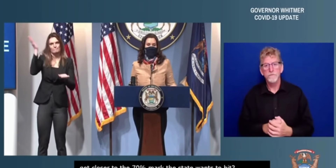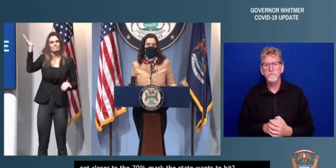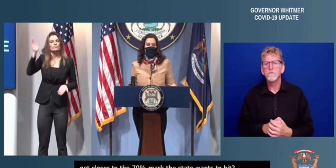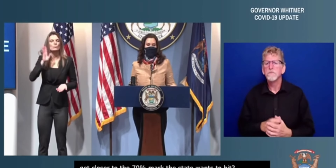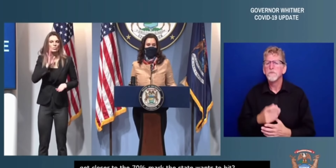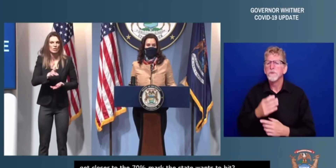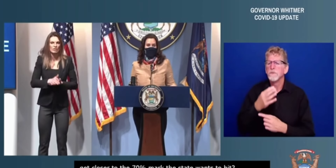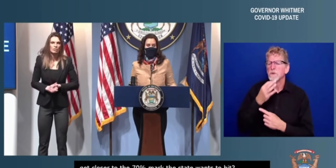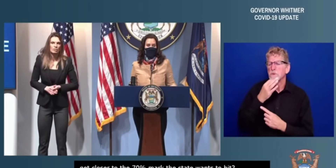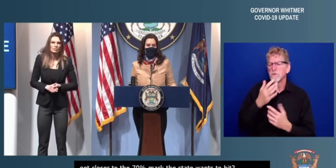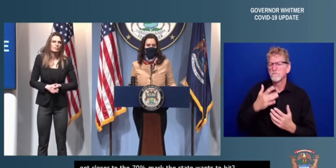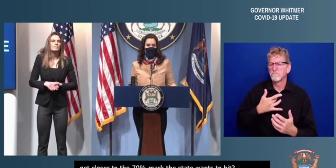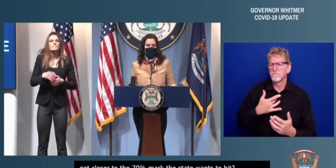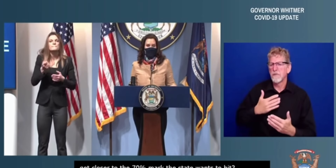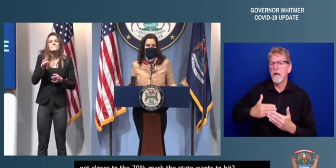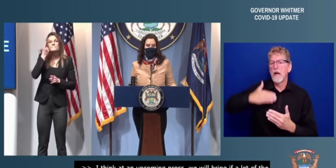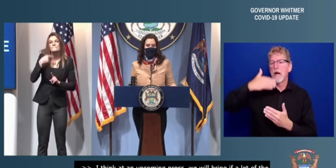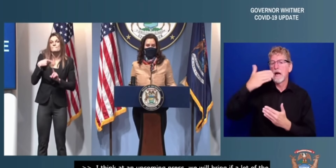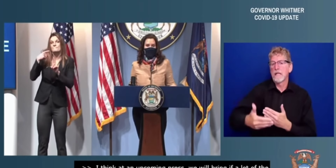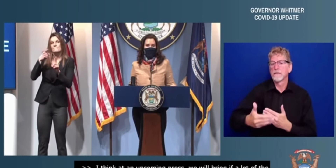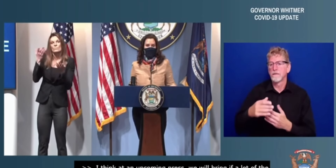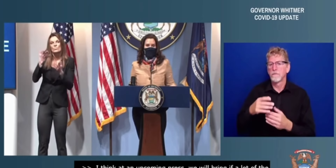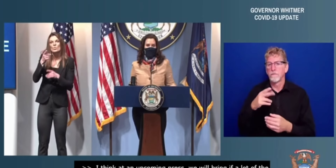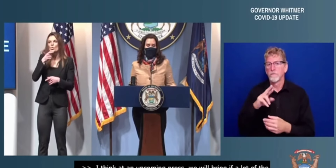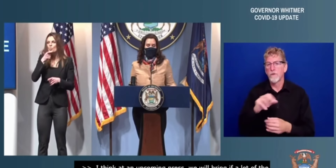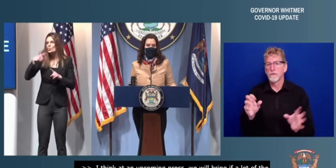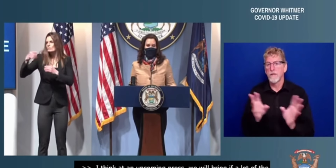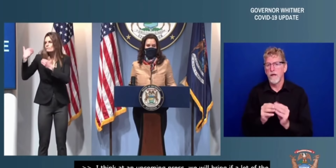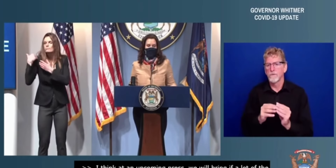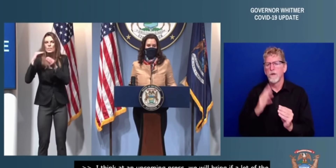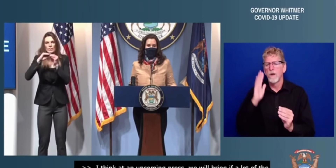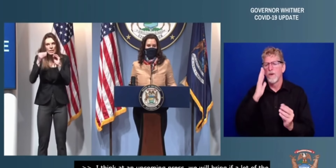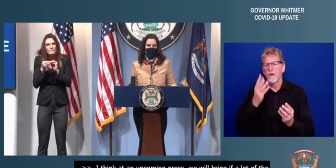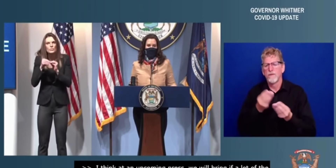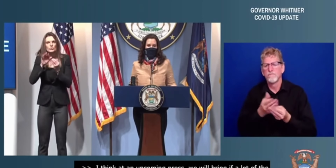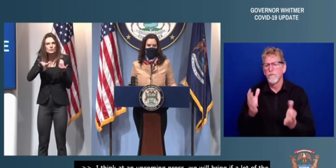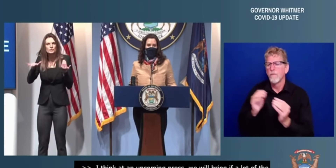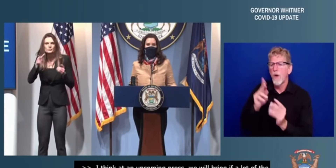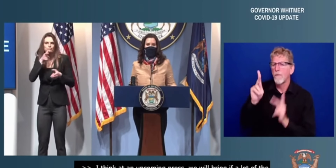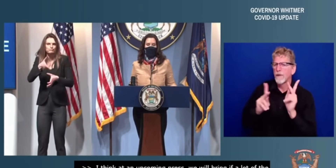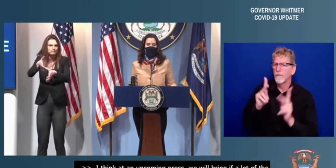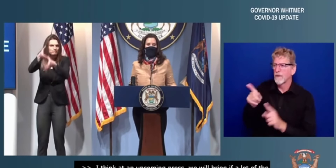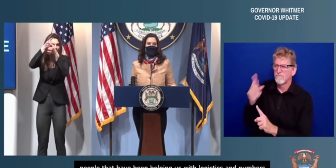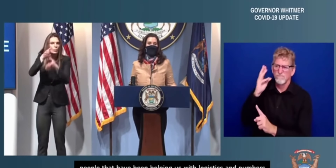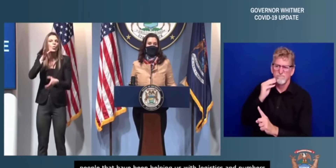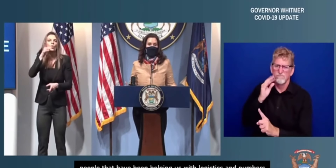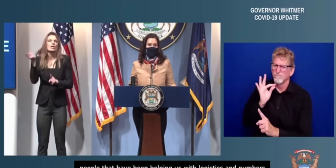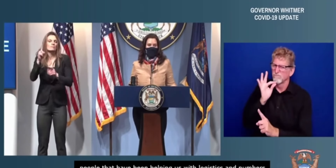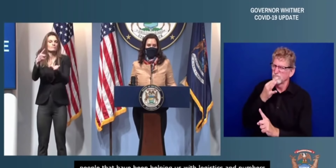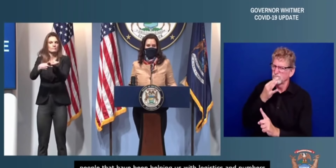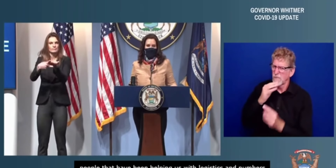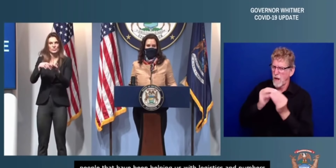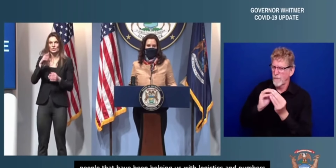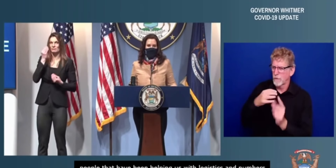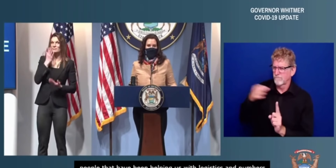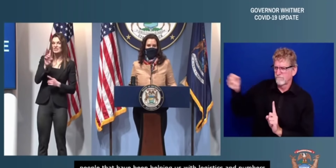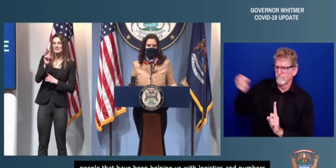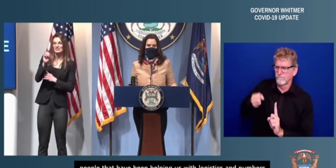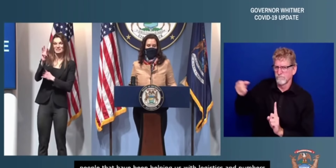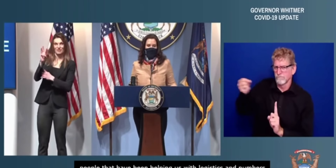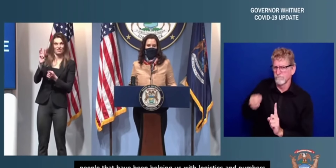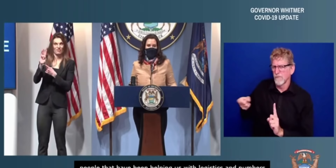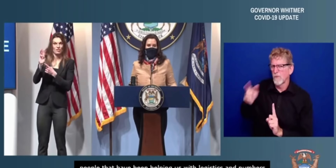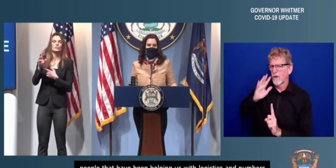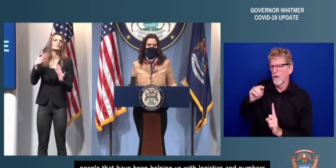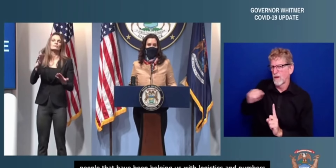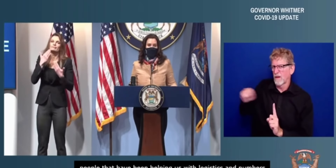people that have really been helping us with our logistics and numbers. And we're really grateful for the help from Dow in particular, who